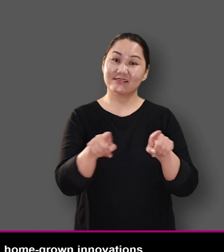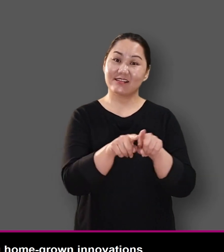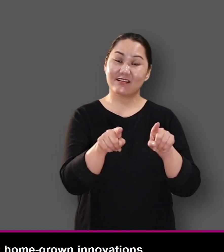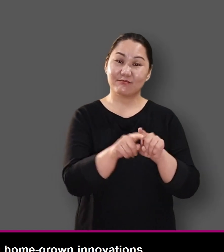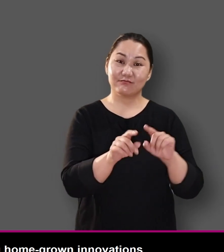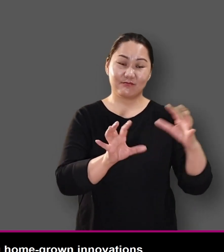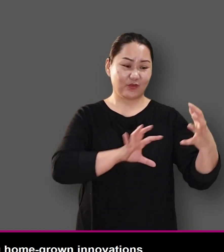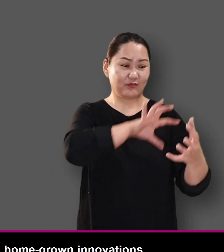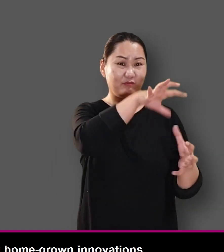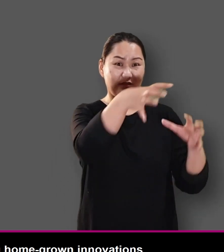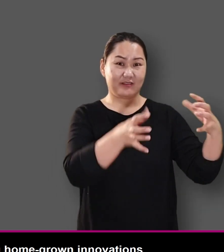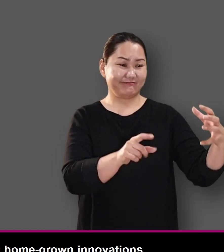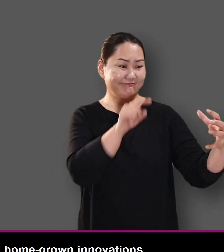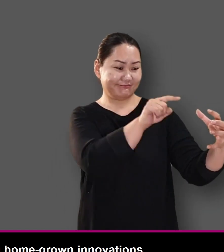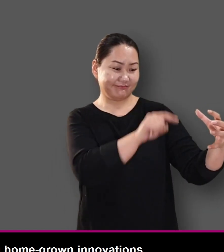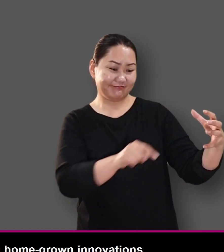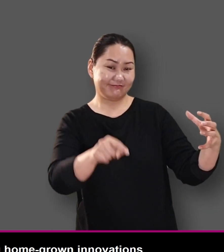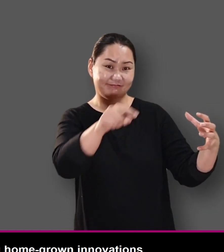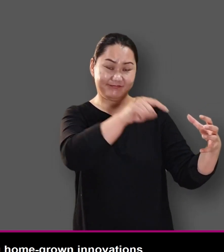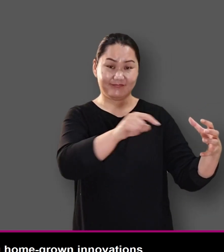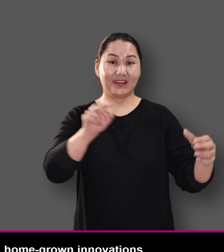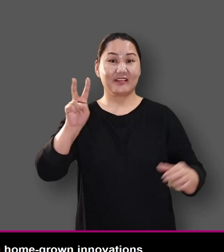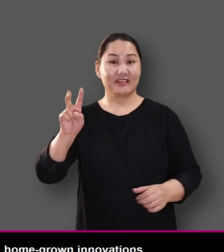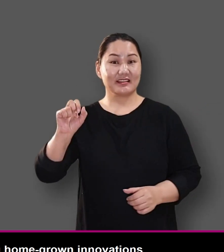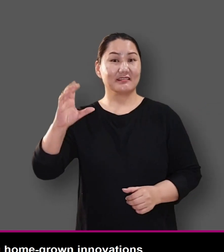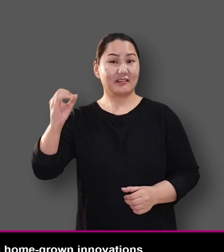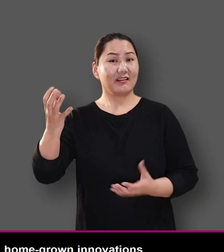as well as promoting homegrown innovations